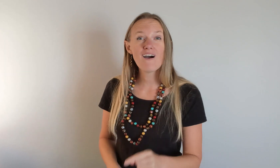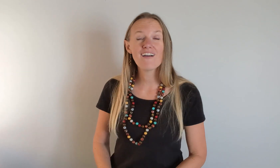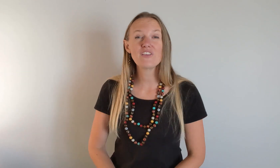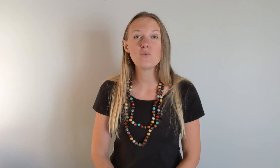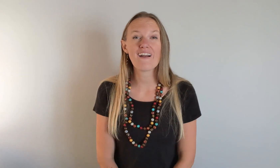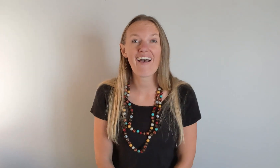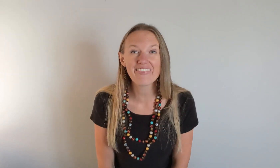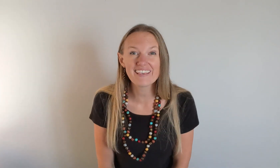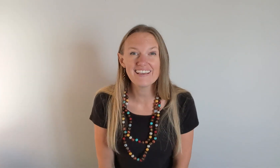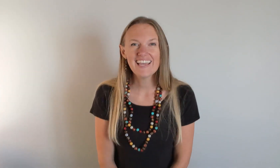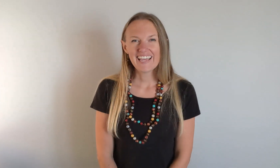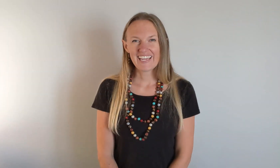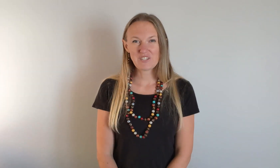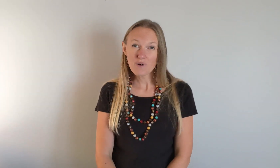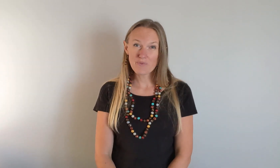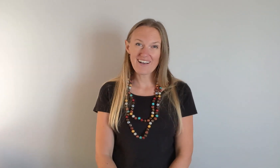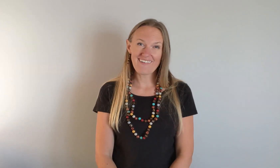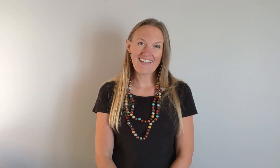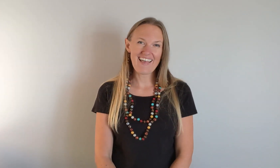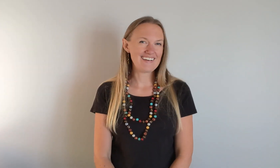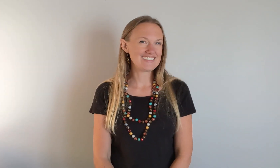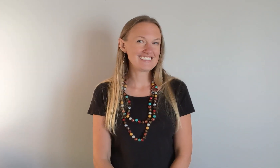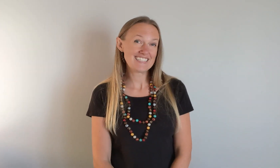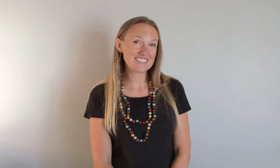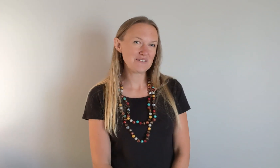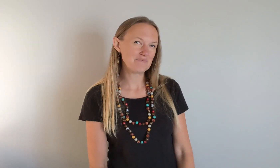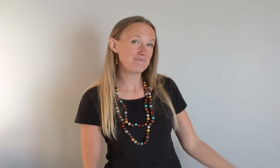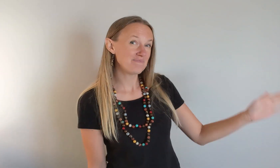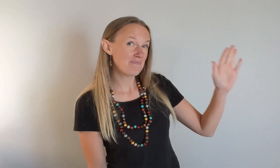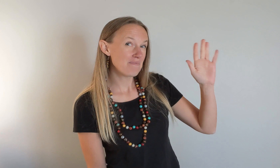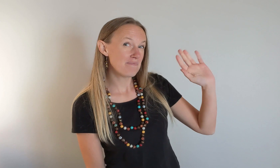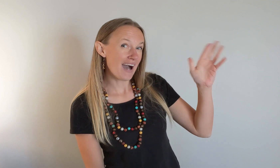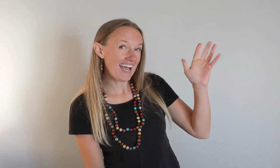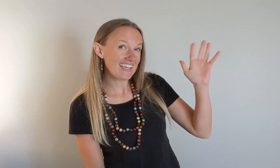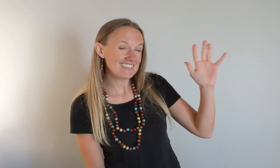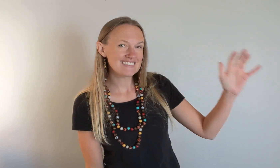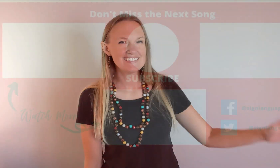are healthy and you are well, and I'll see you soon. Bye.